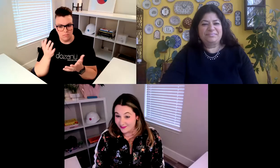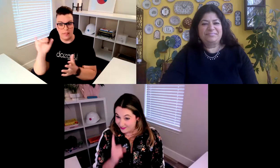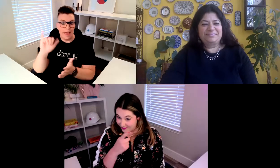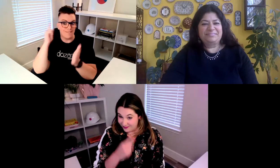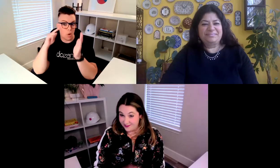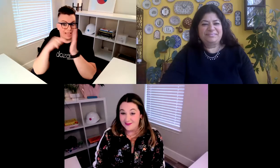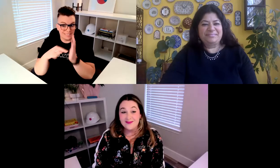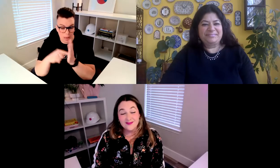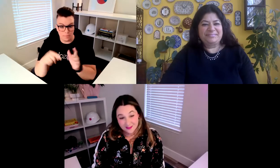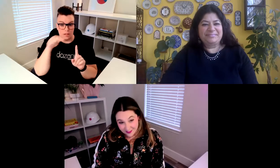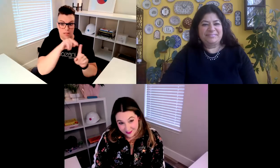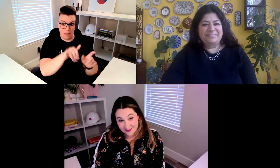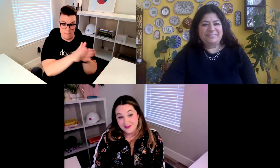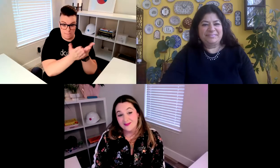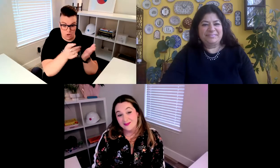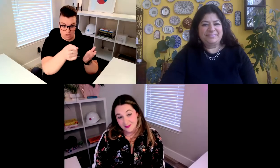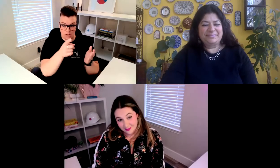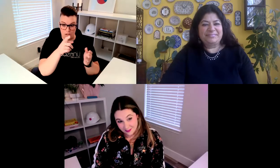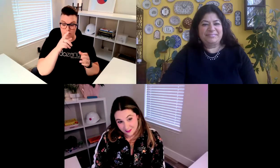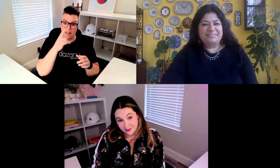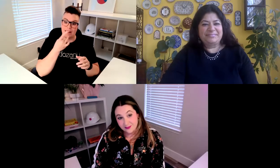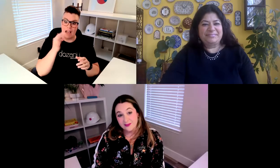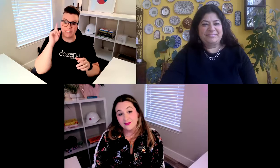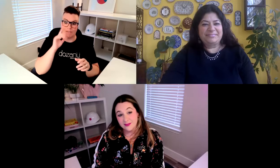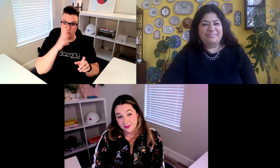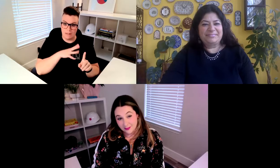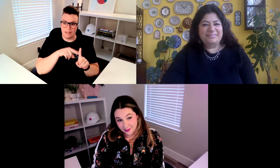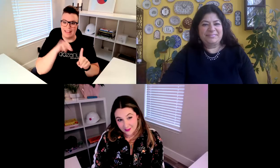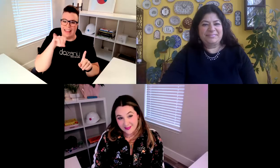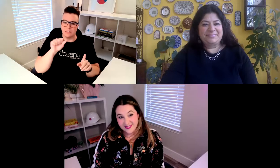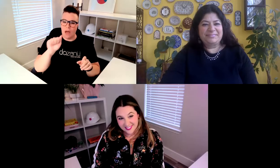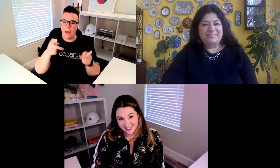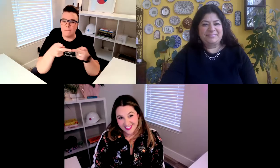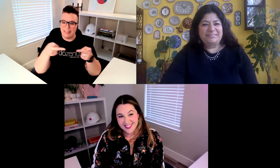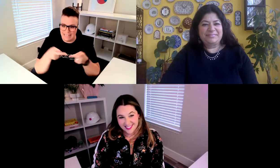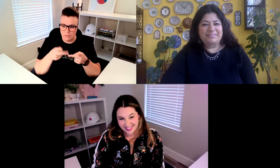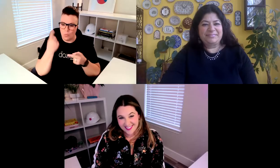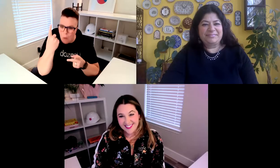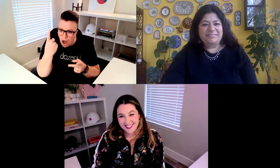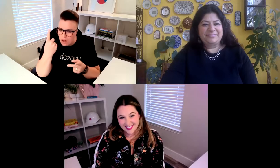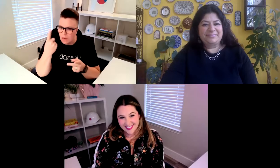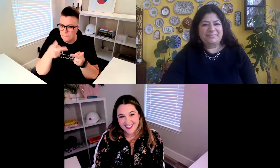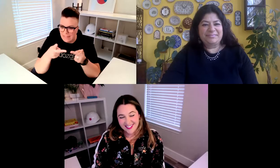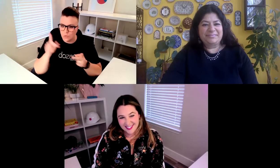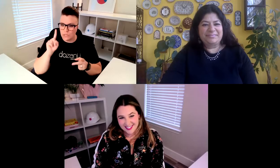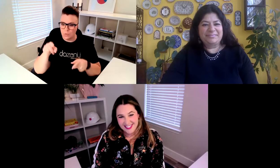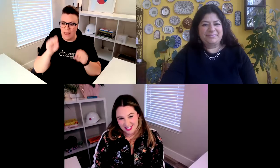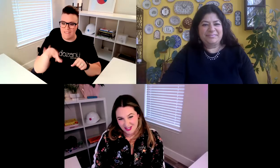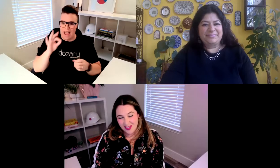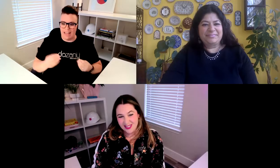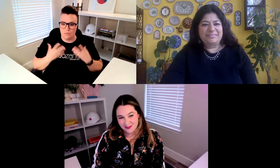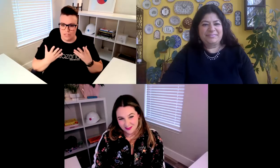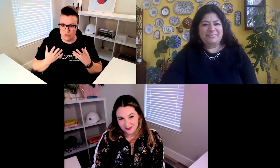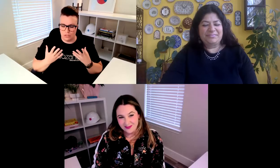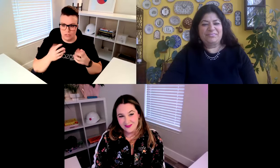place for you to share your light, most definitely. For example, in the book, The Light of Deaf Women, that is a place. That is